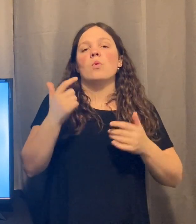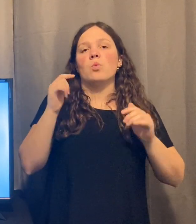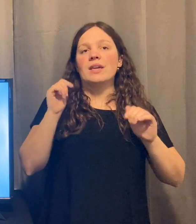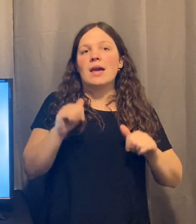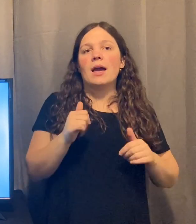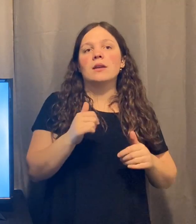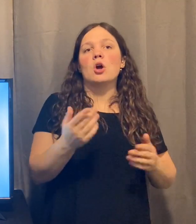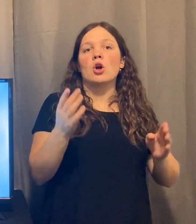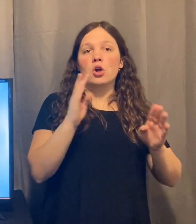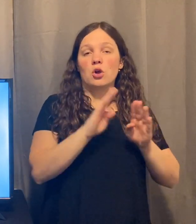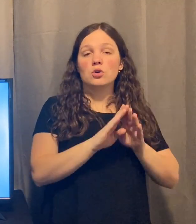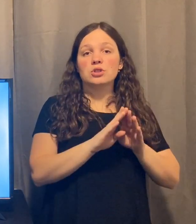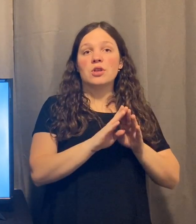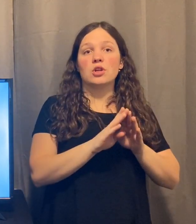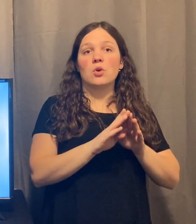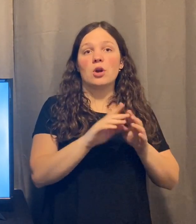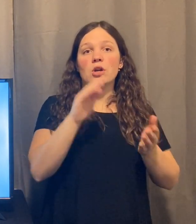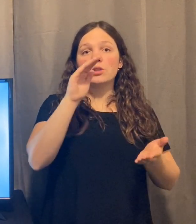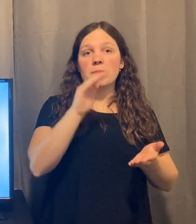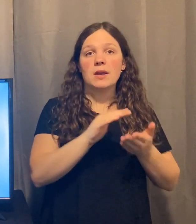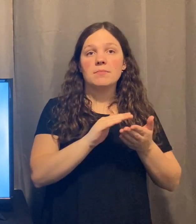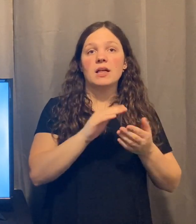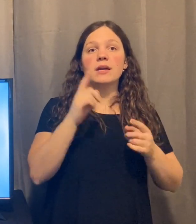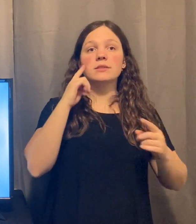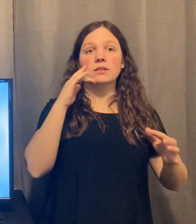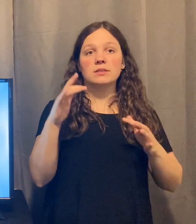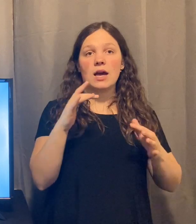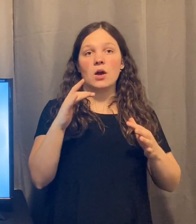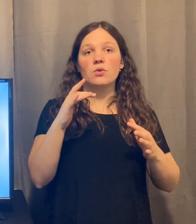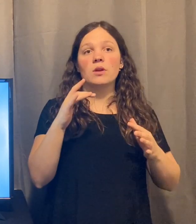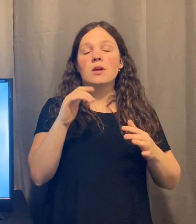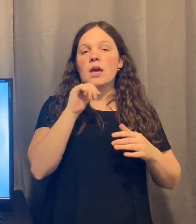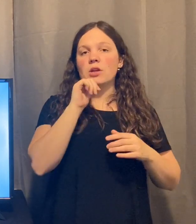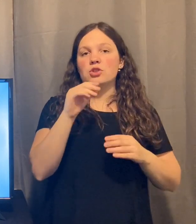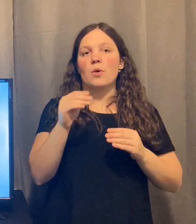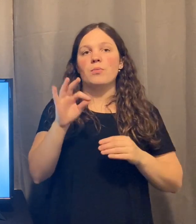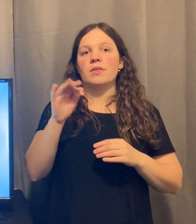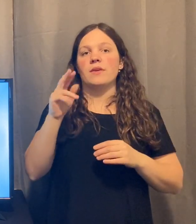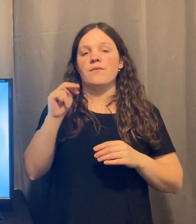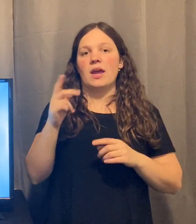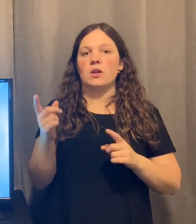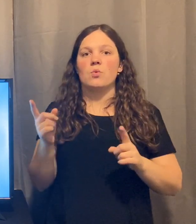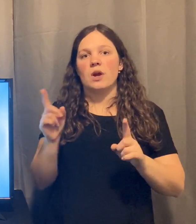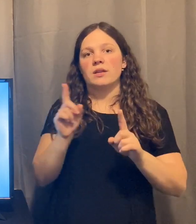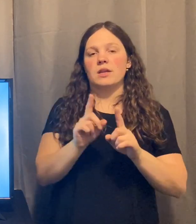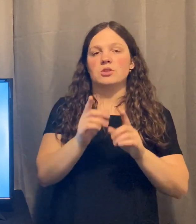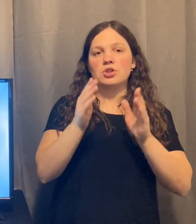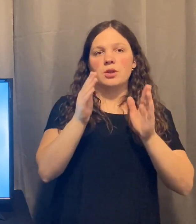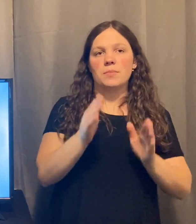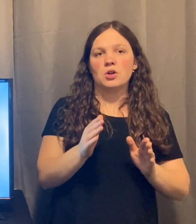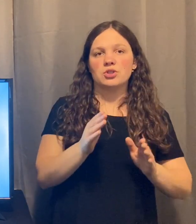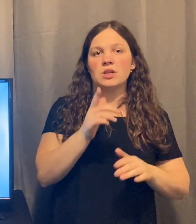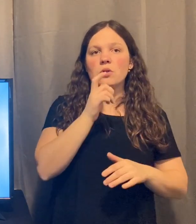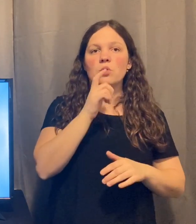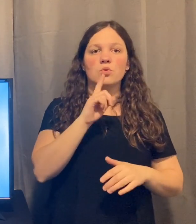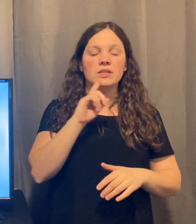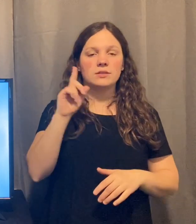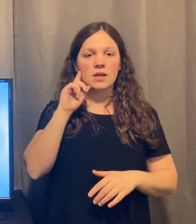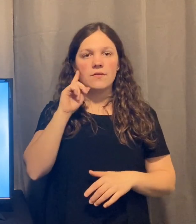We can close the door to minimize the sound and don't put the fan right next to the person who is deaf